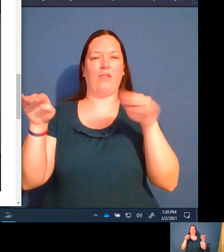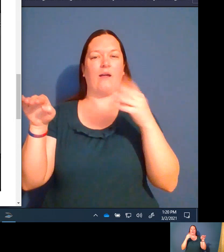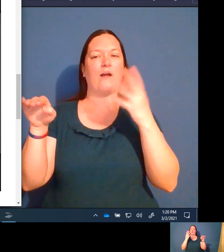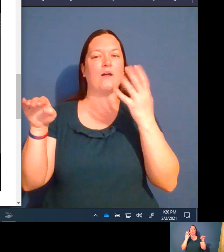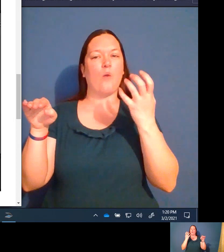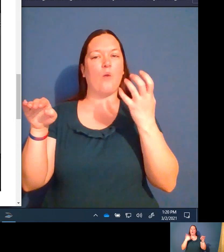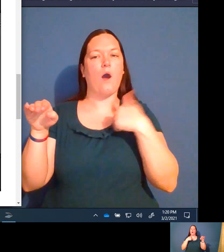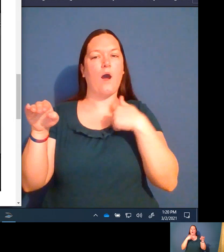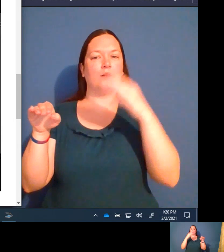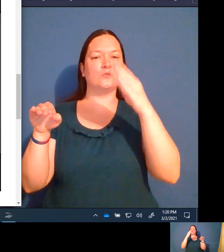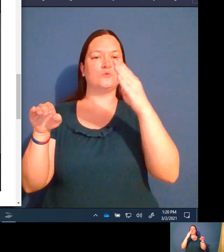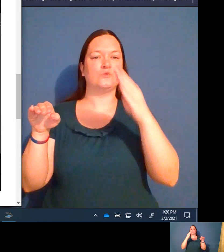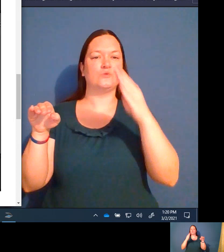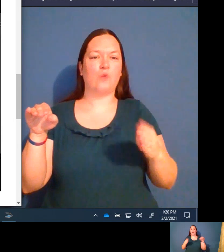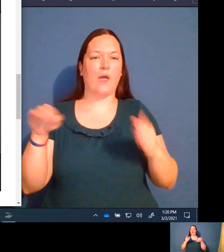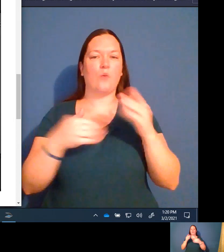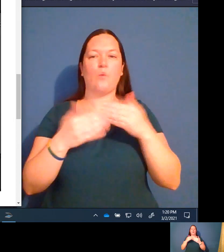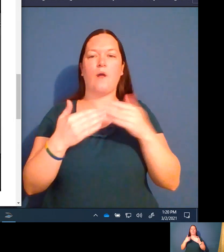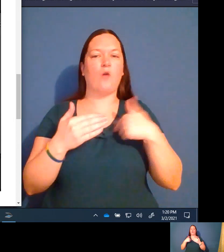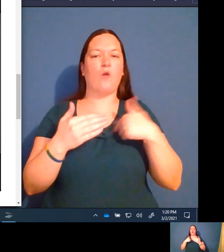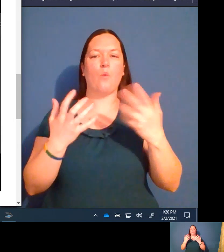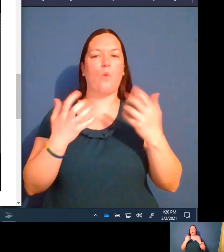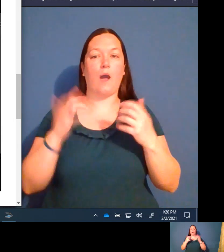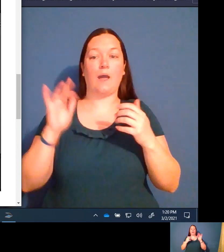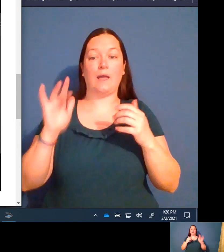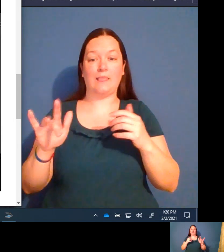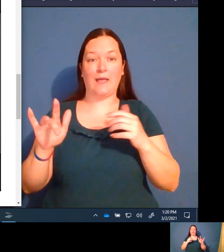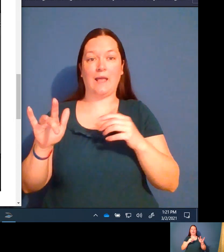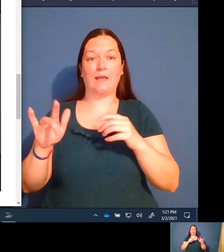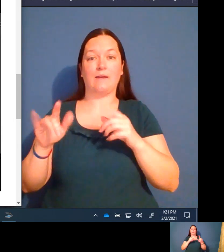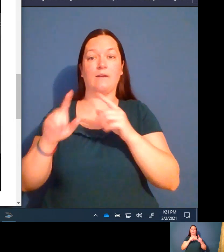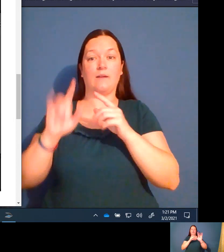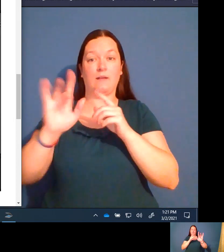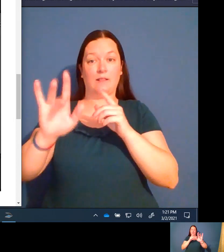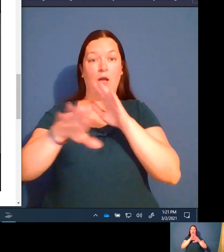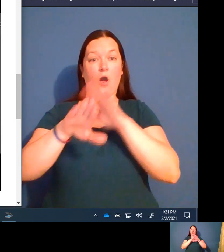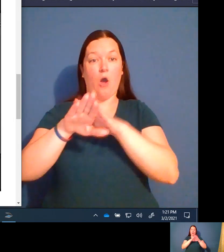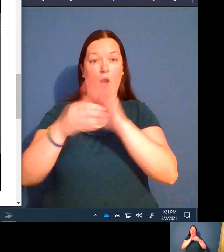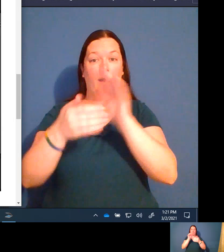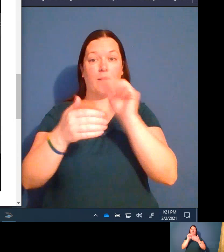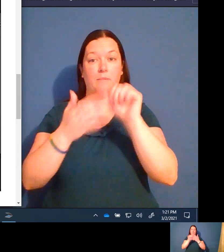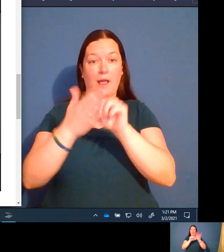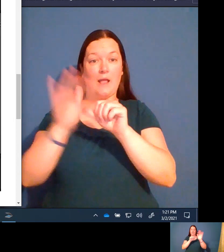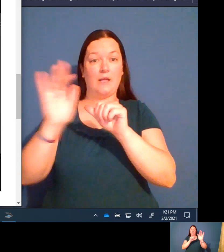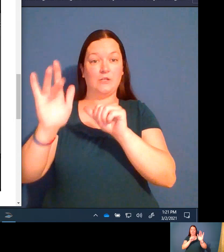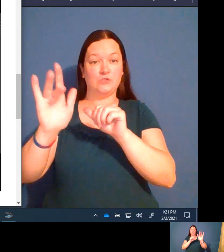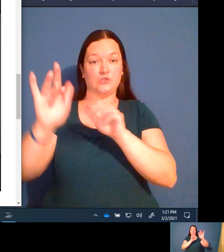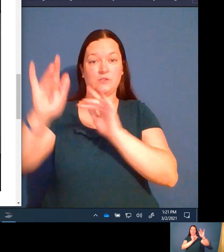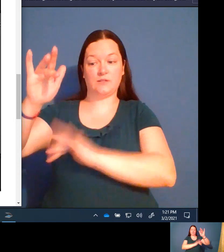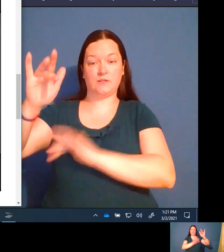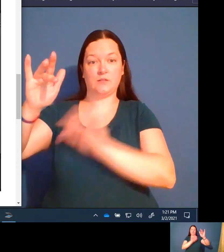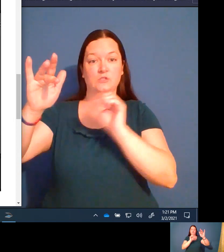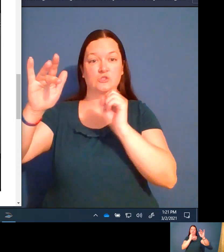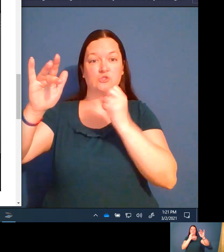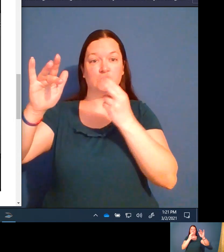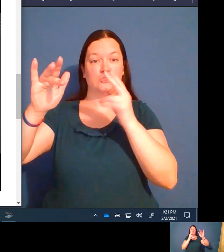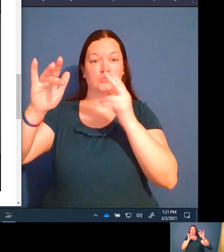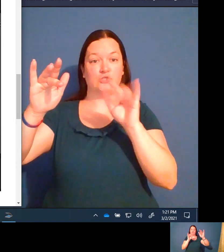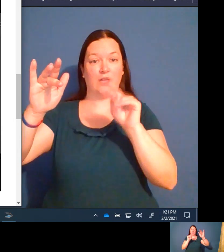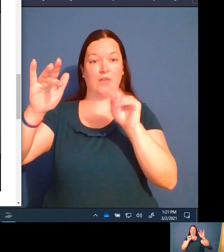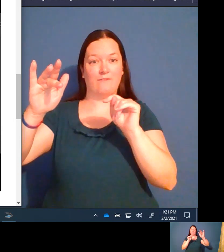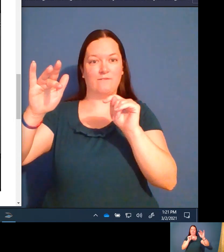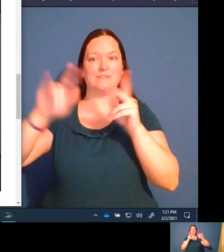straight out on you. Okay, so again, click, shift, hold, and you can make the feet. Okay, so here you can see I have